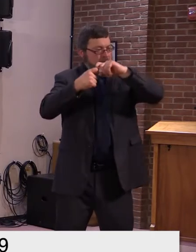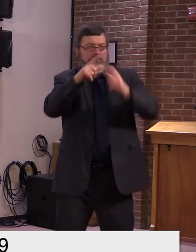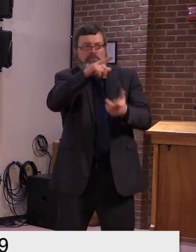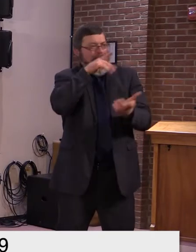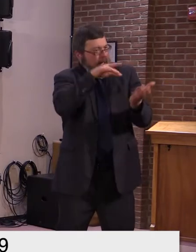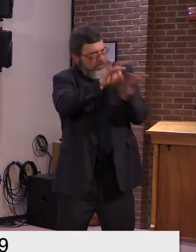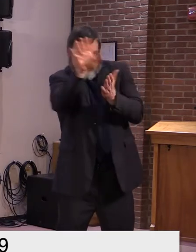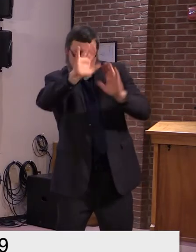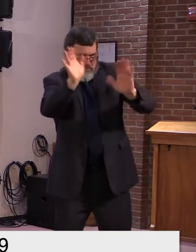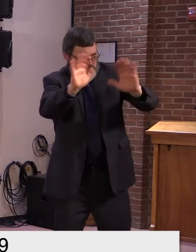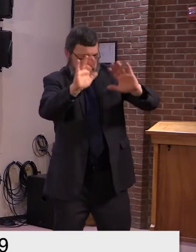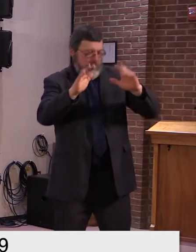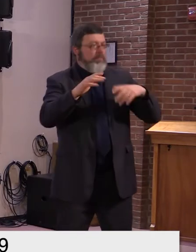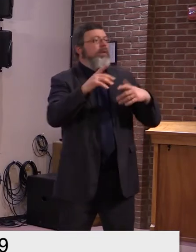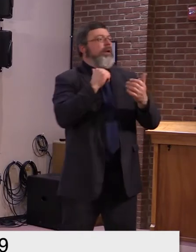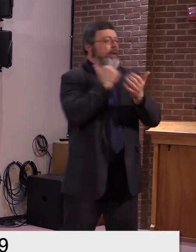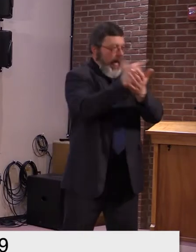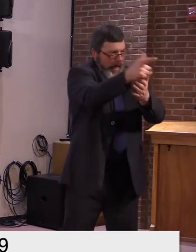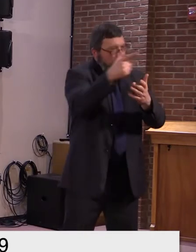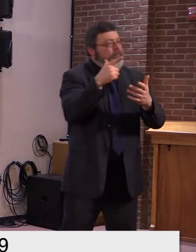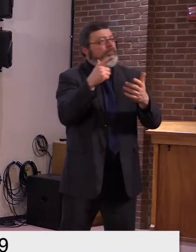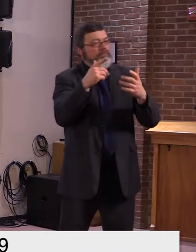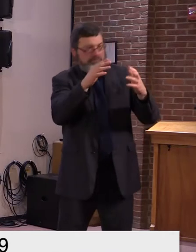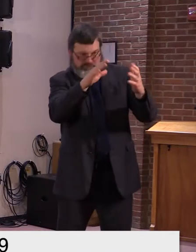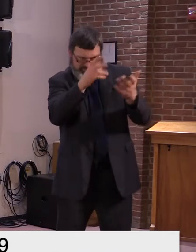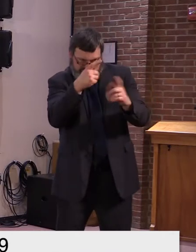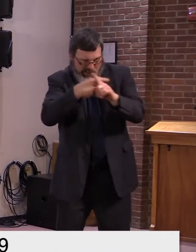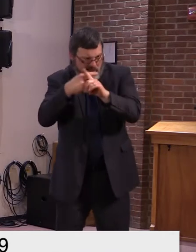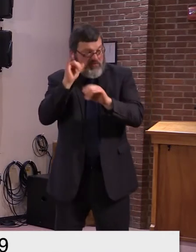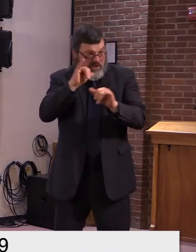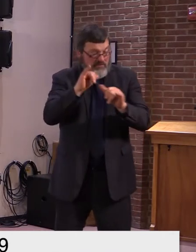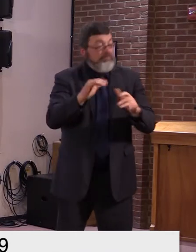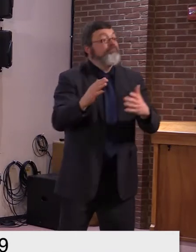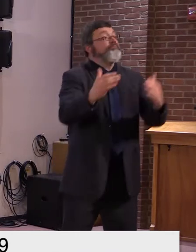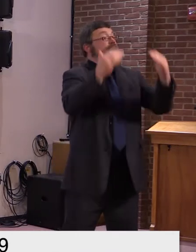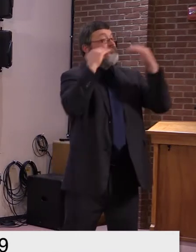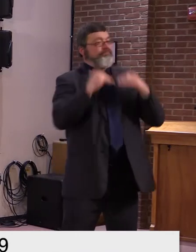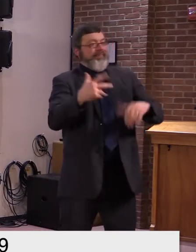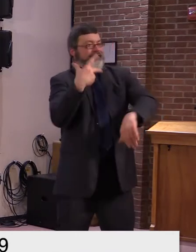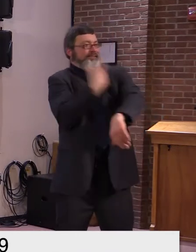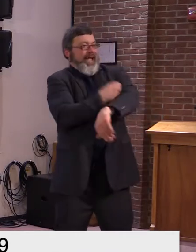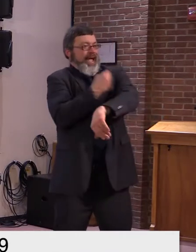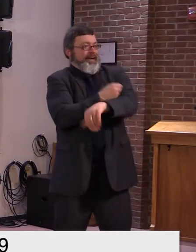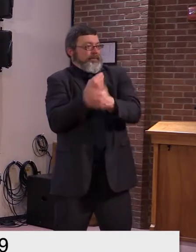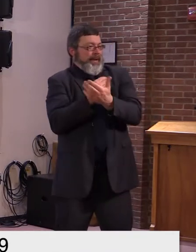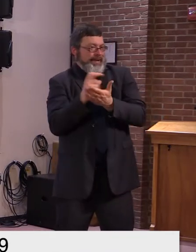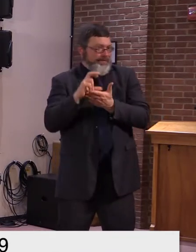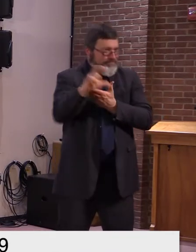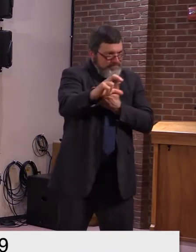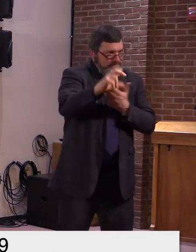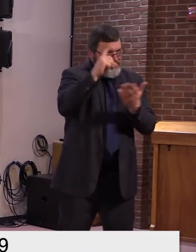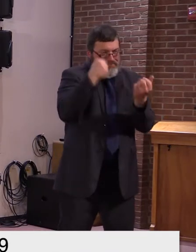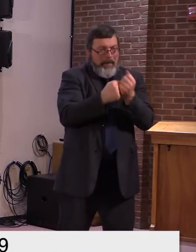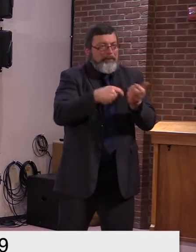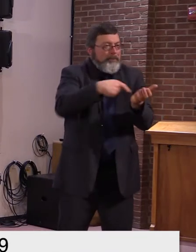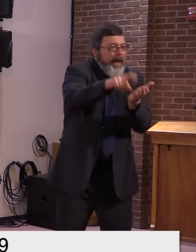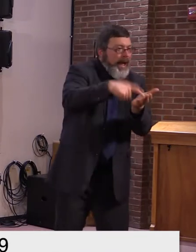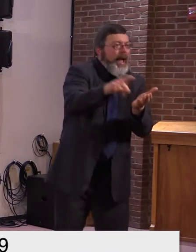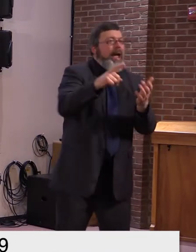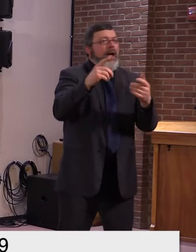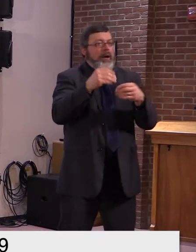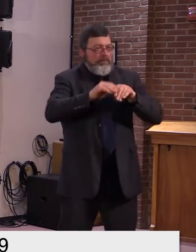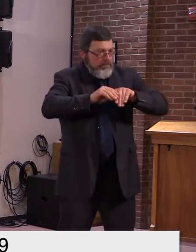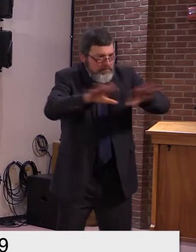really important for every single state, but this is going to mean that the state will have the resources to provide free